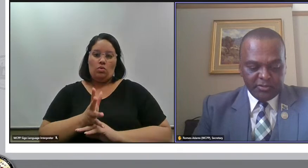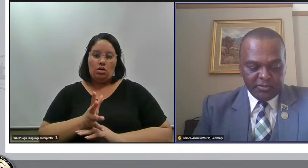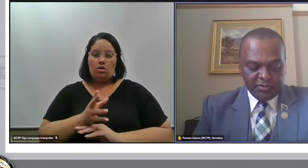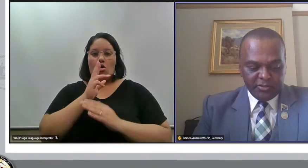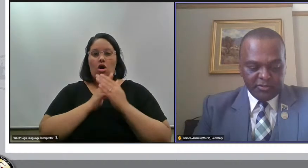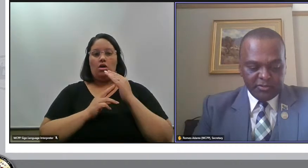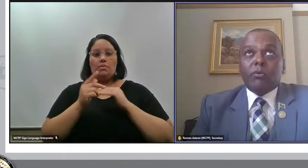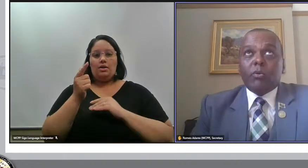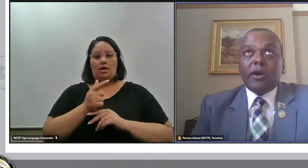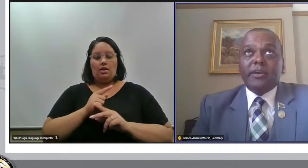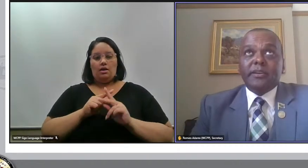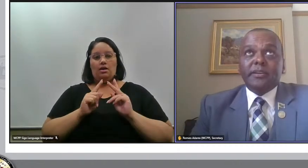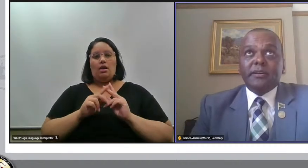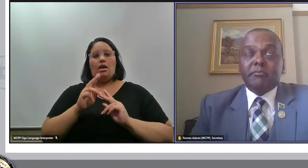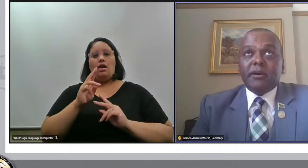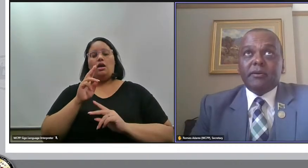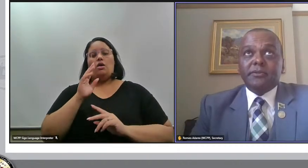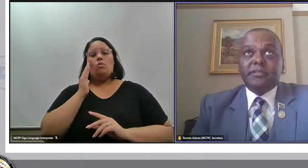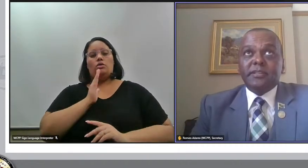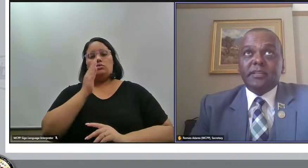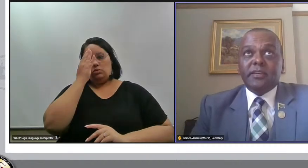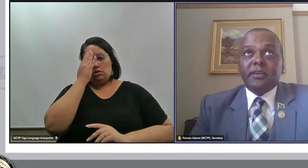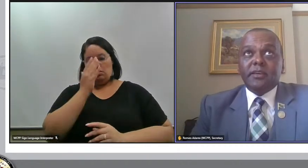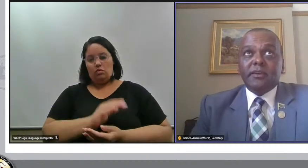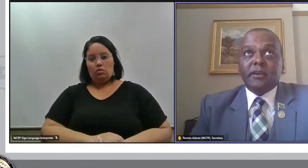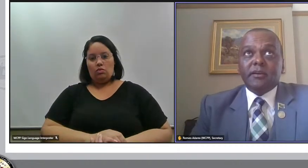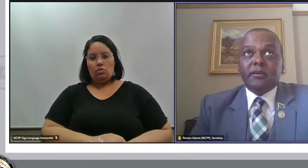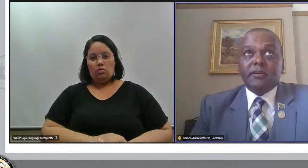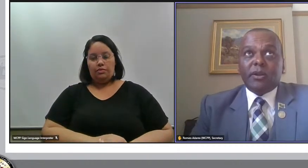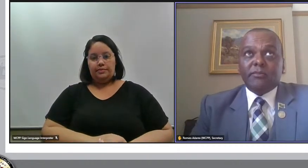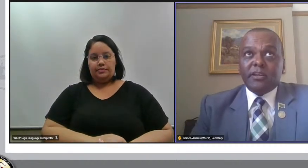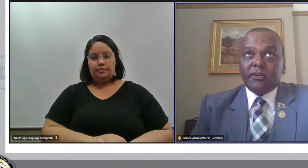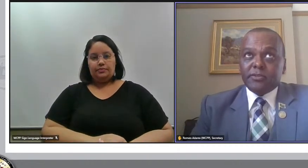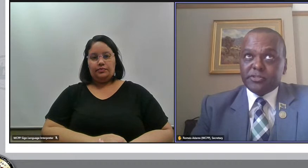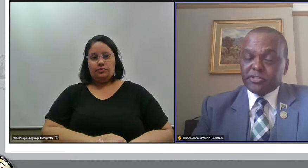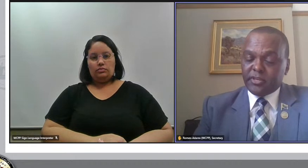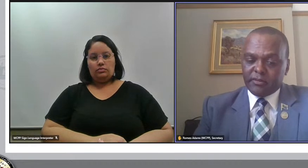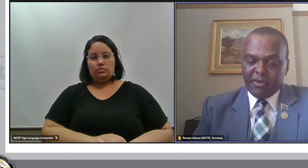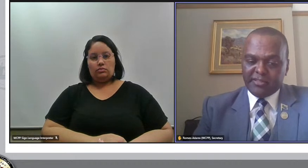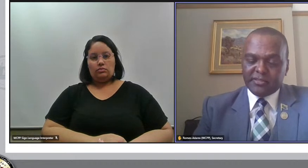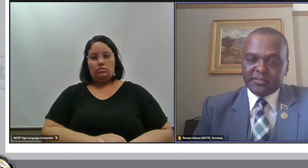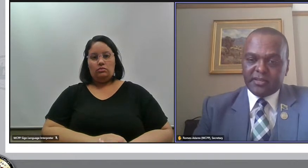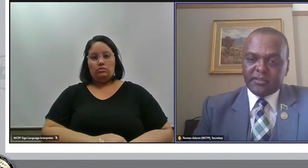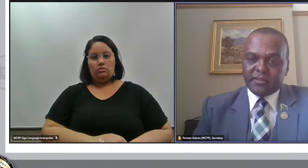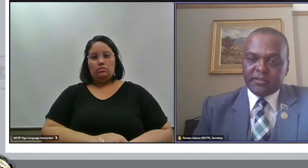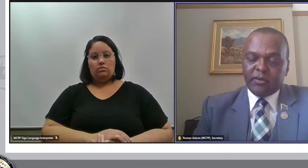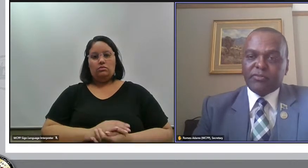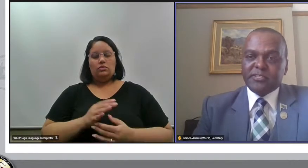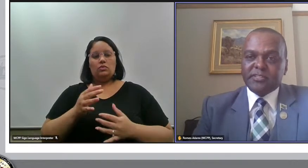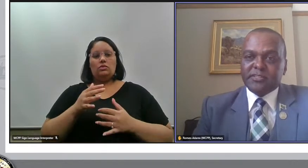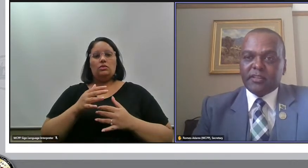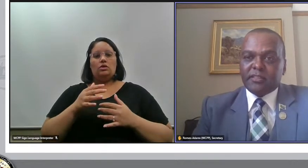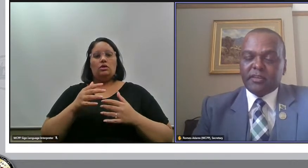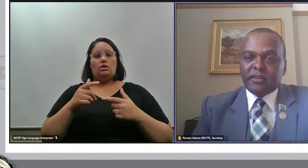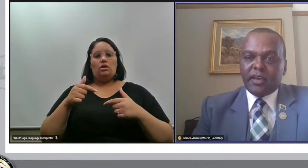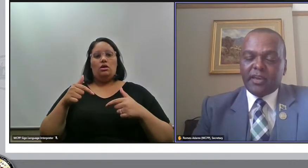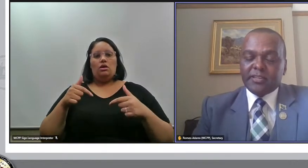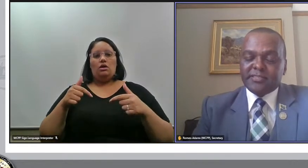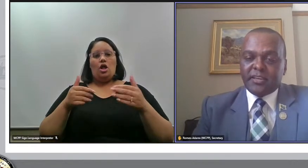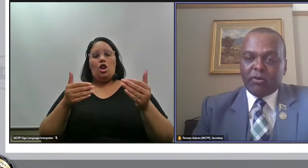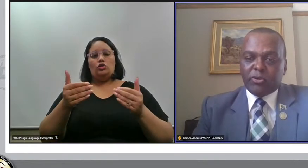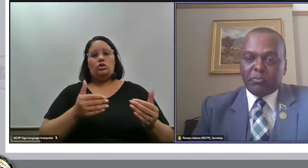had inquired about the one of the logistical matters in the offices that